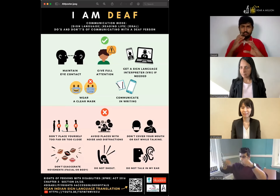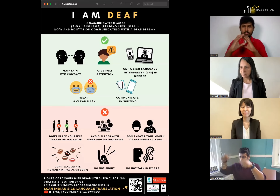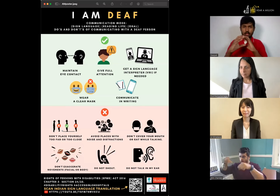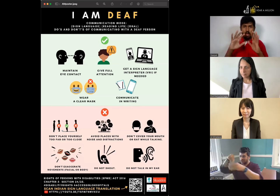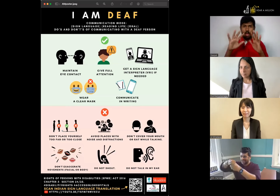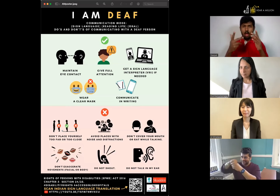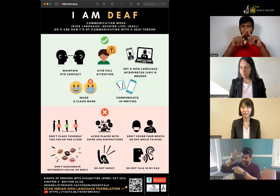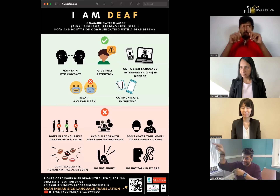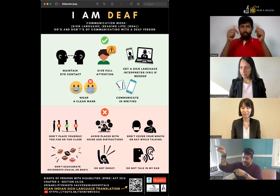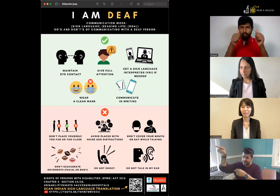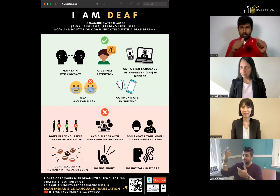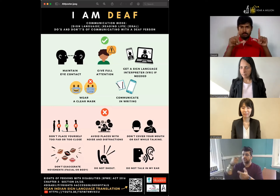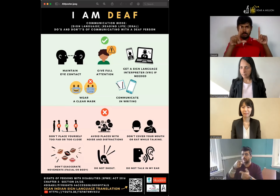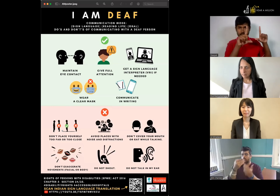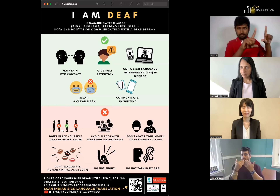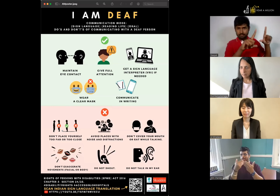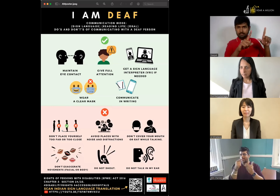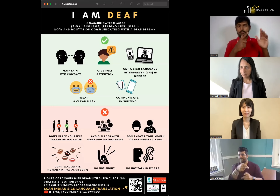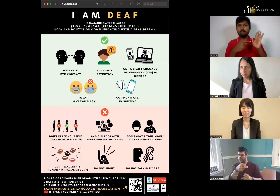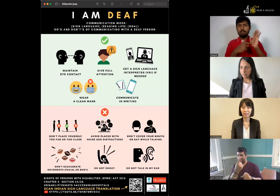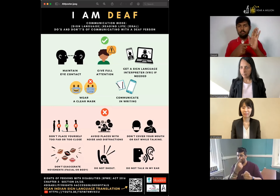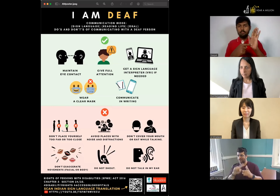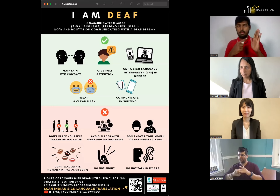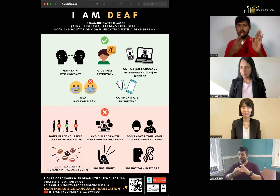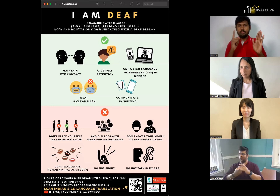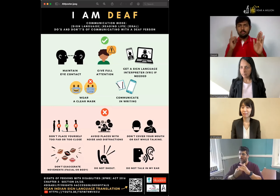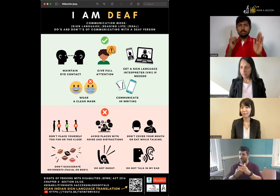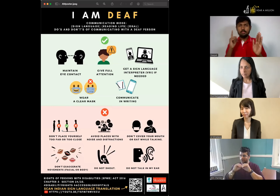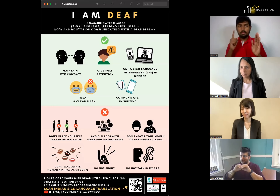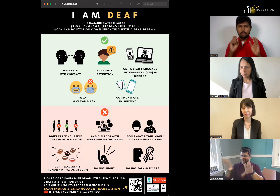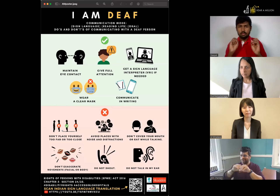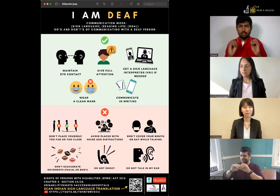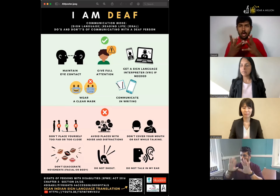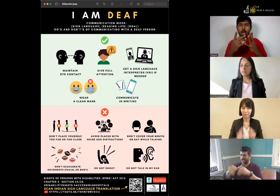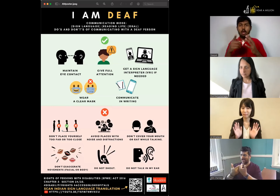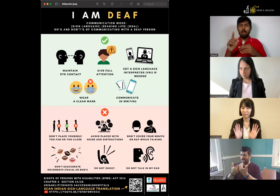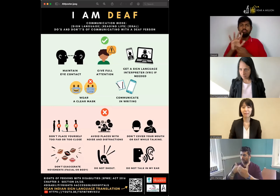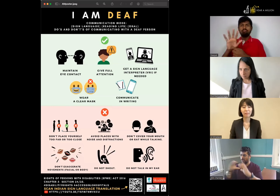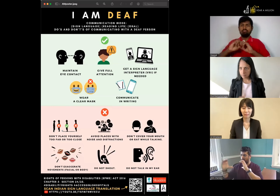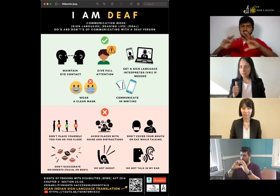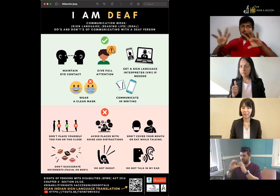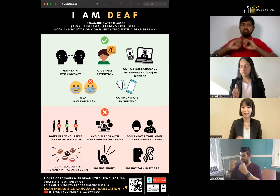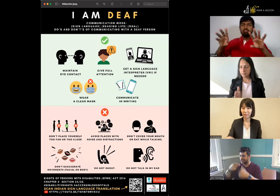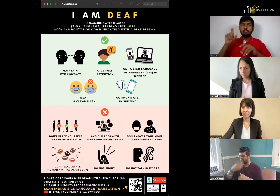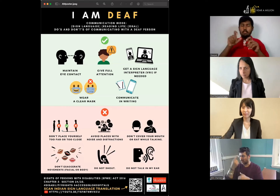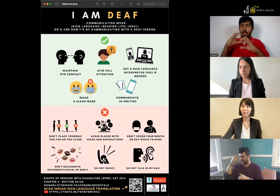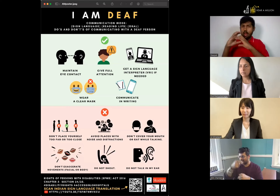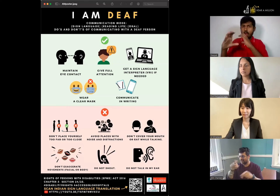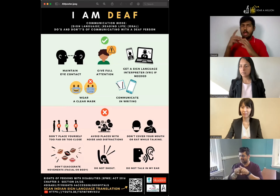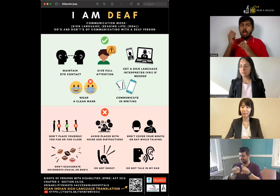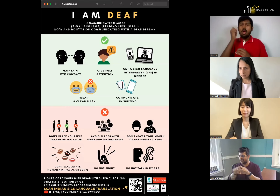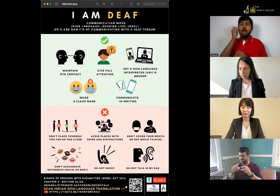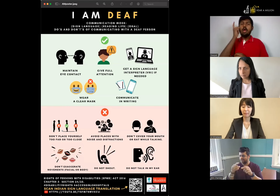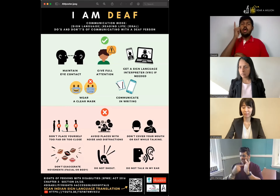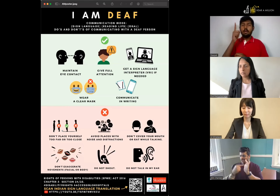the doctors, like this poster. So this was a really good initiative that was started, like to bring